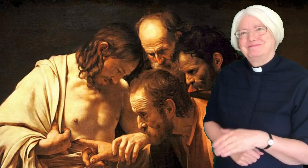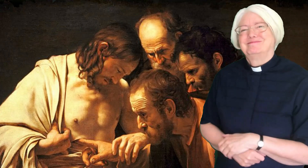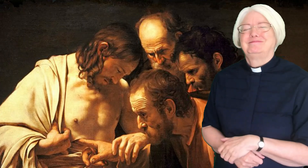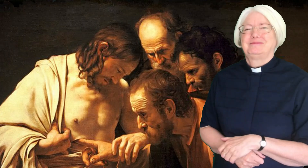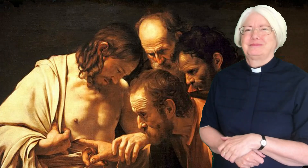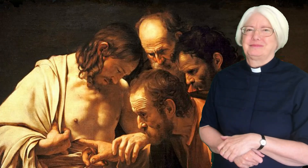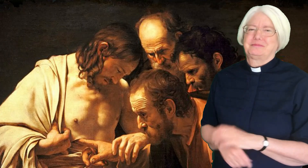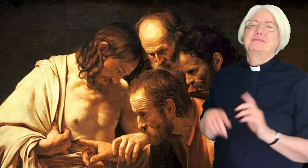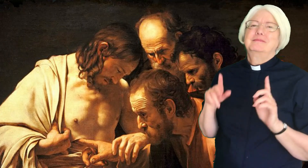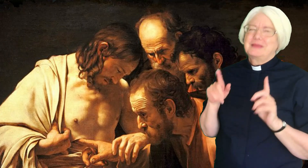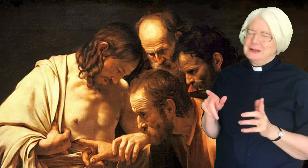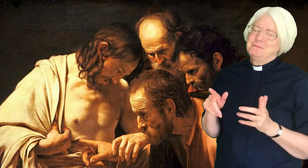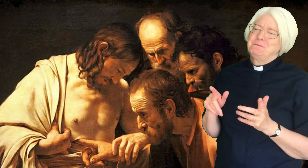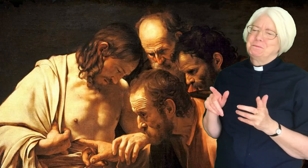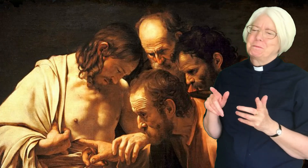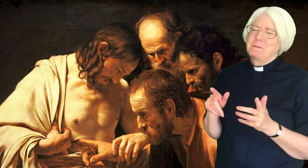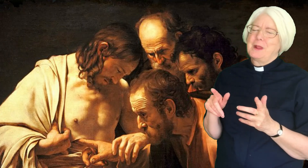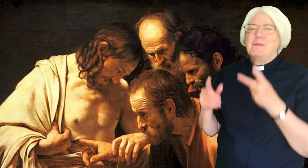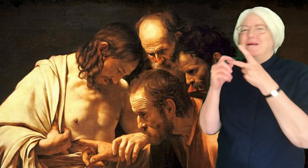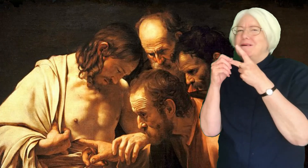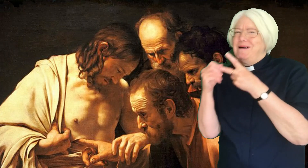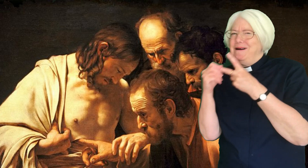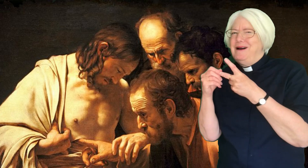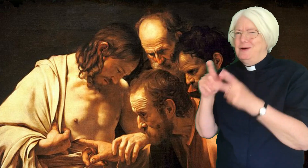needed. He showed him his hands.